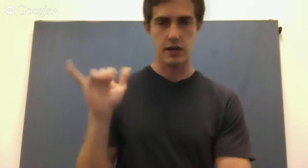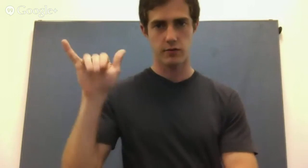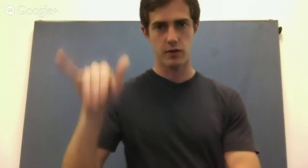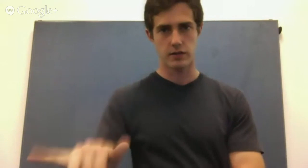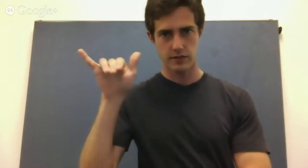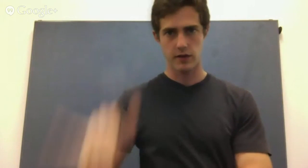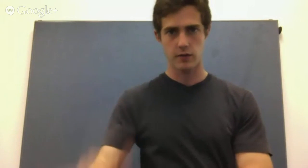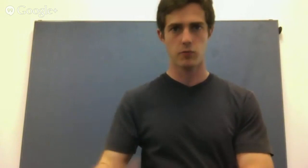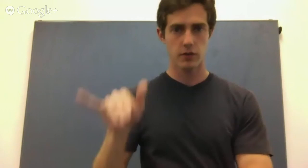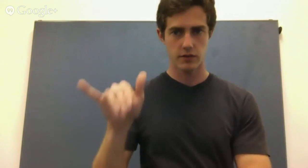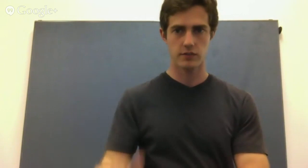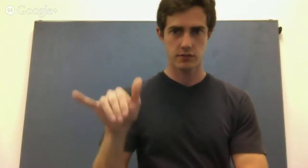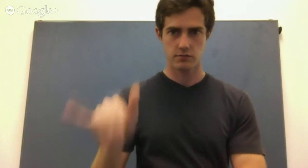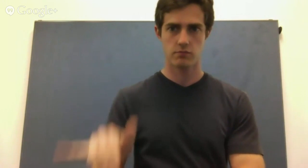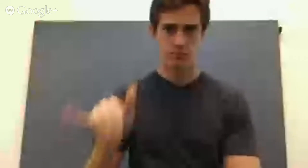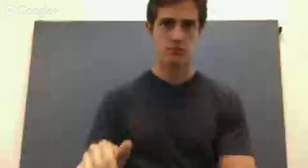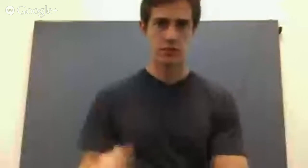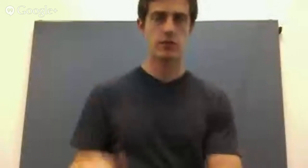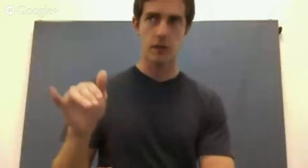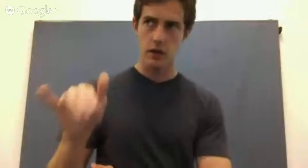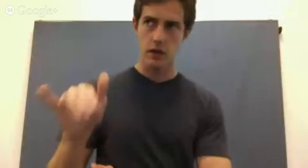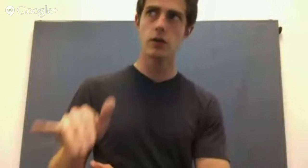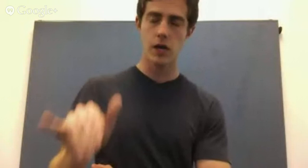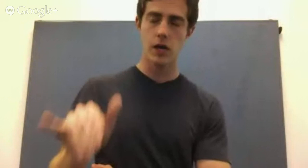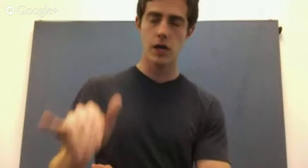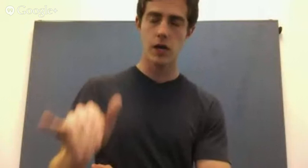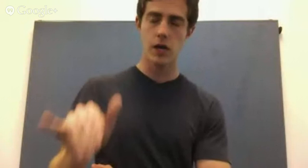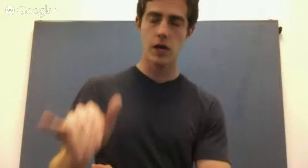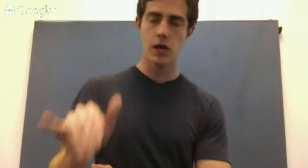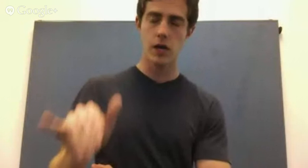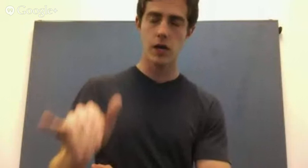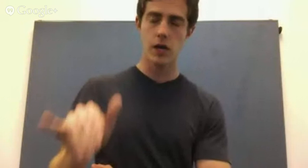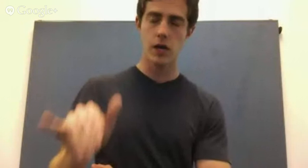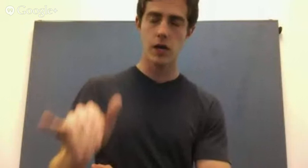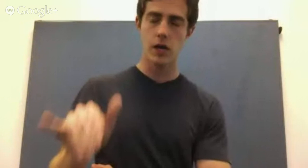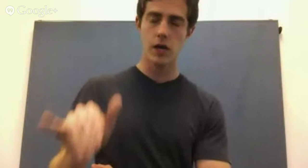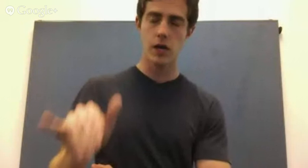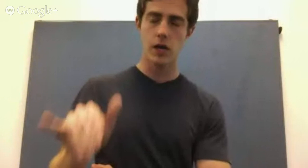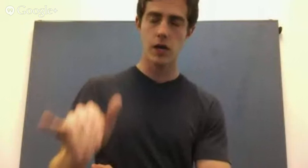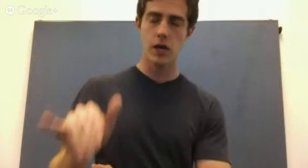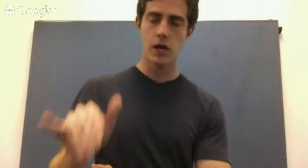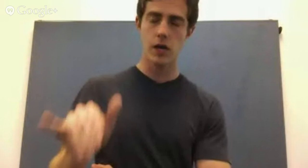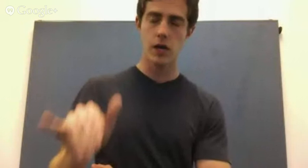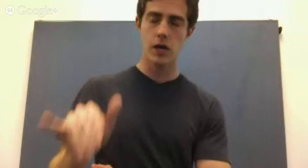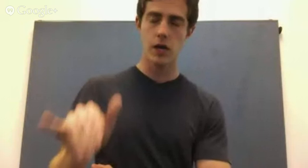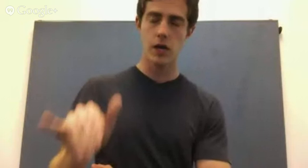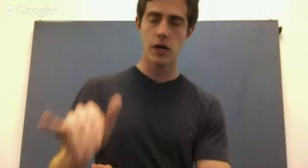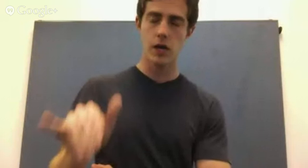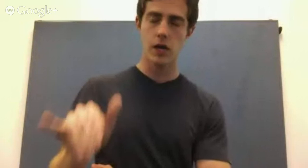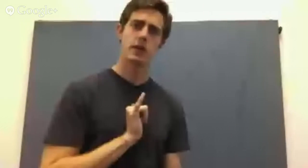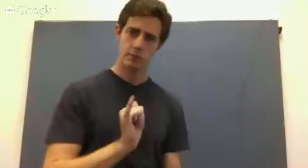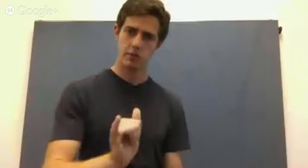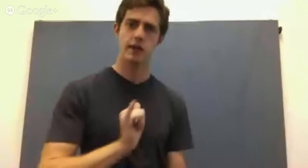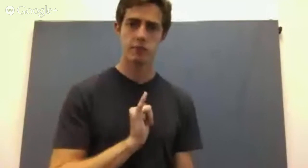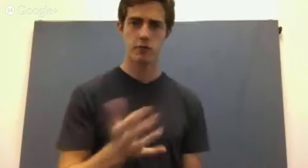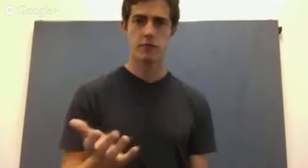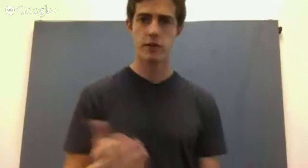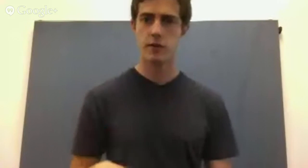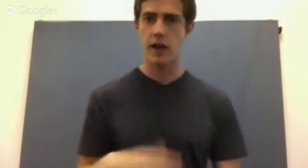yeah, you're right. Downward is, that's like, oh, yeah, I get that. But, like, same, it's like doing this sort of back and forth thing. I